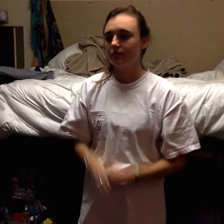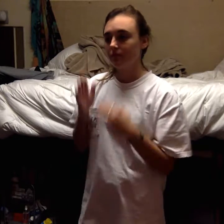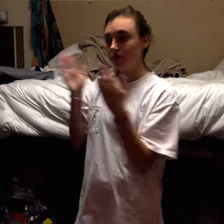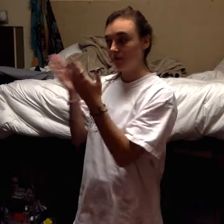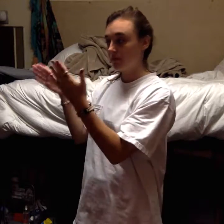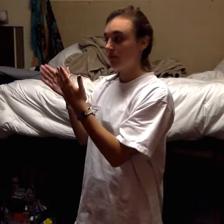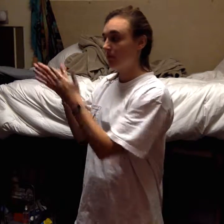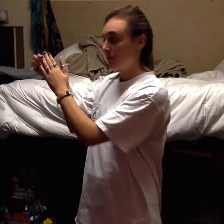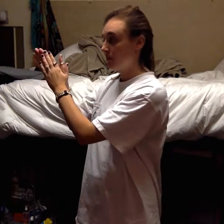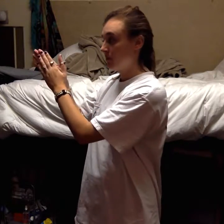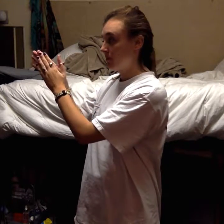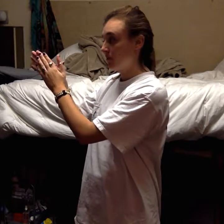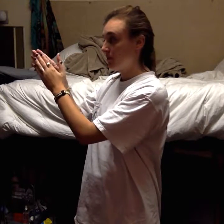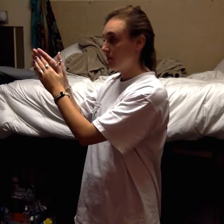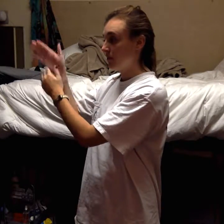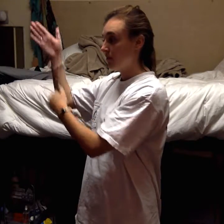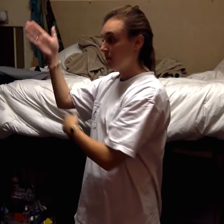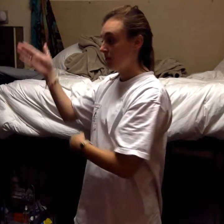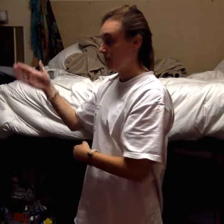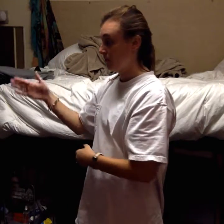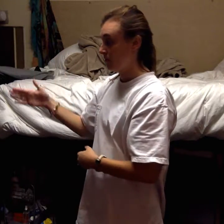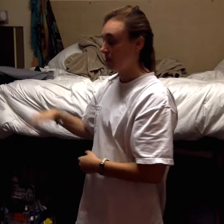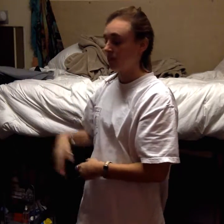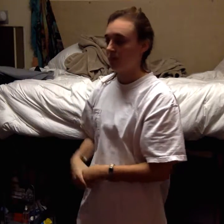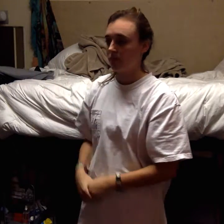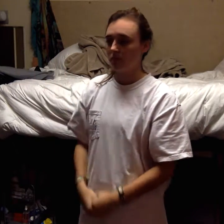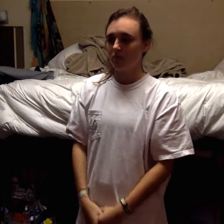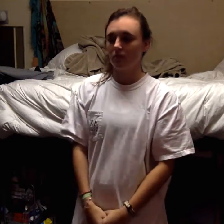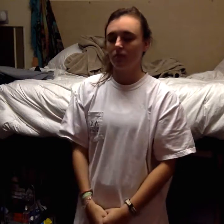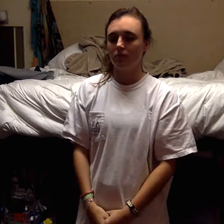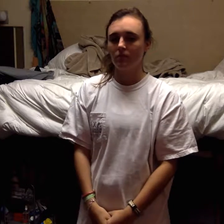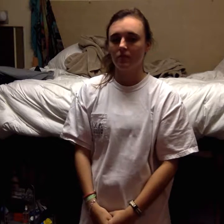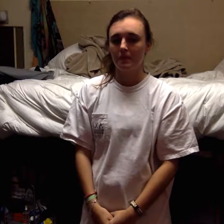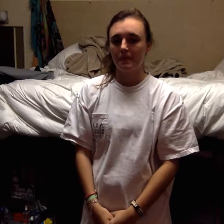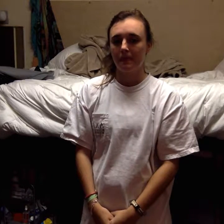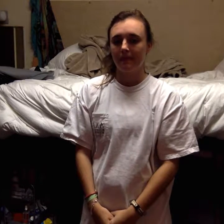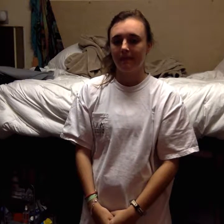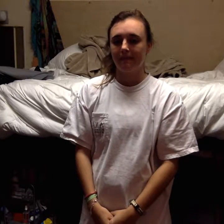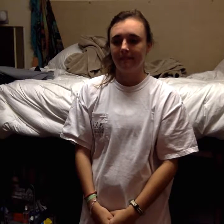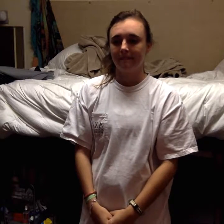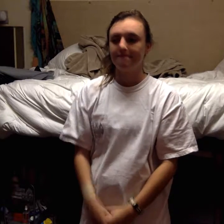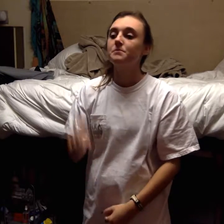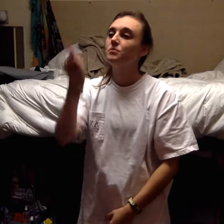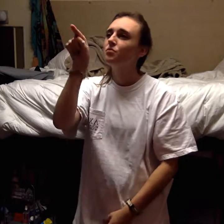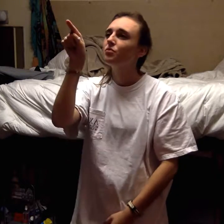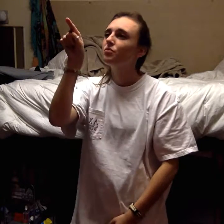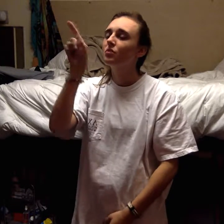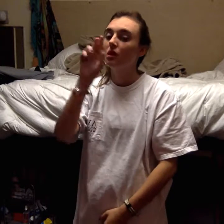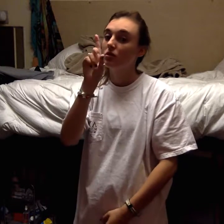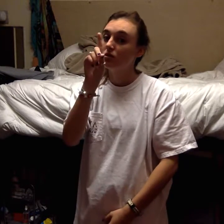Measure down 2 inches and put a line, a little dot. No lines yet, just a dot.